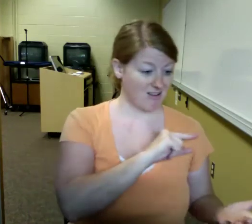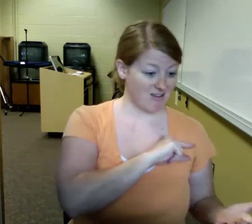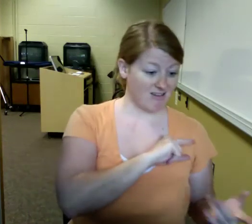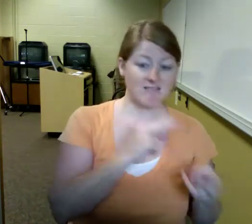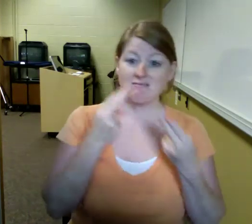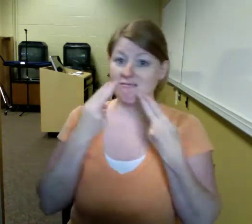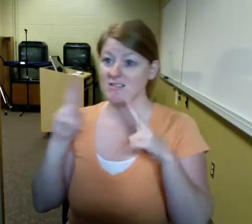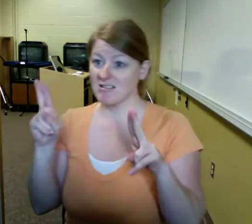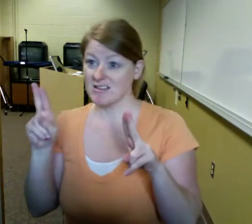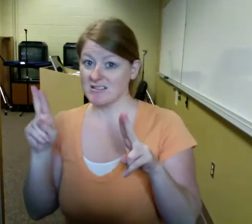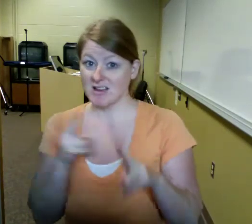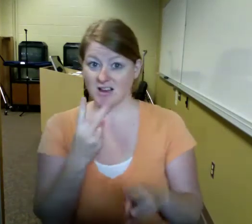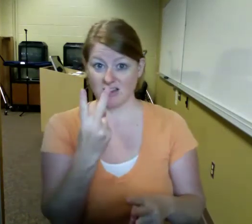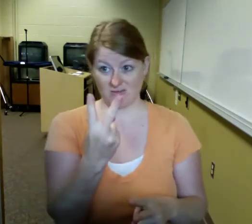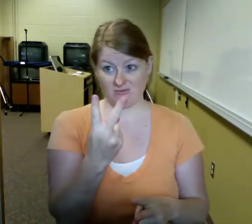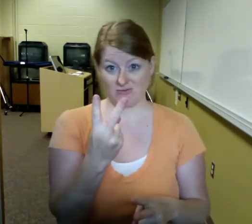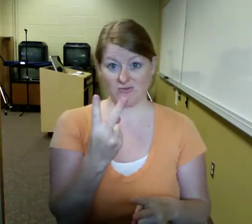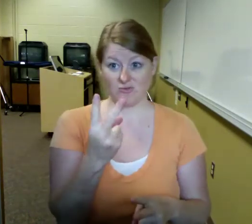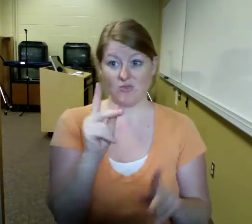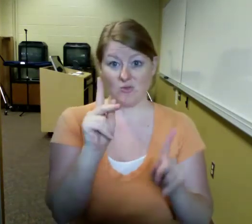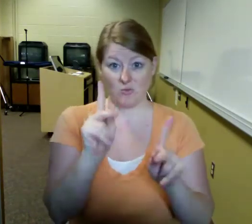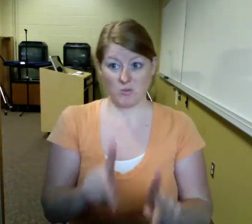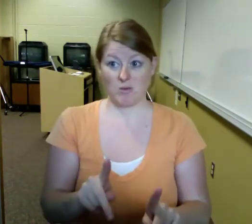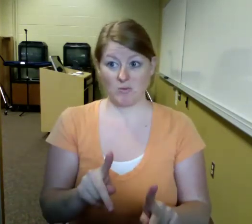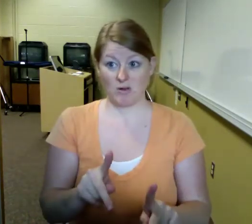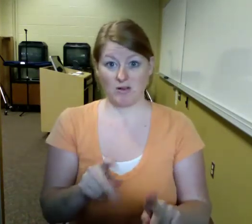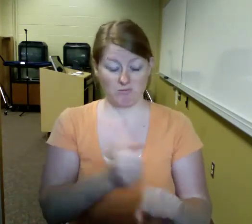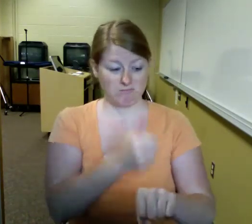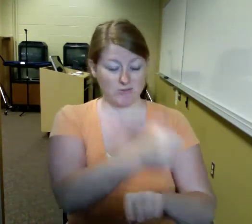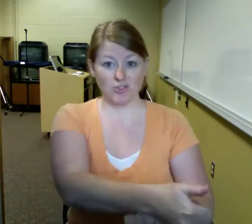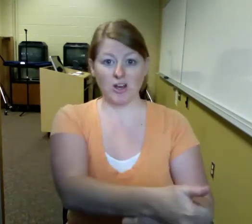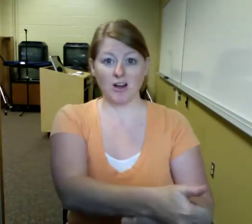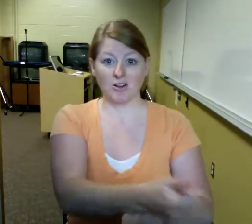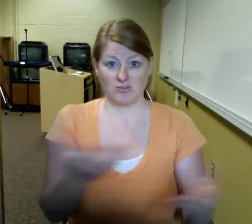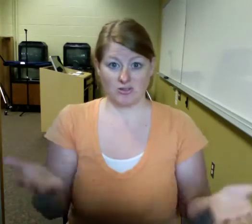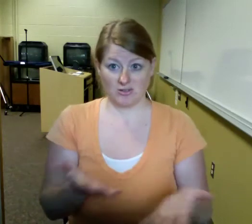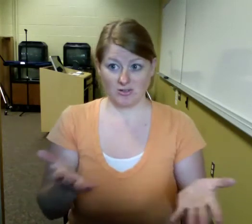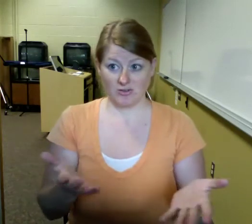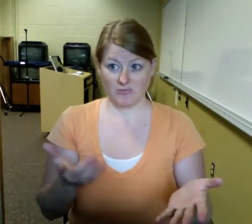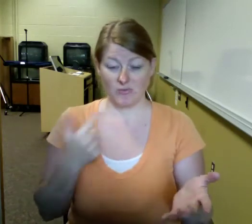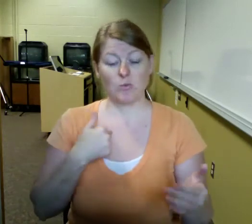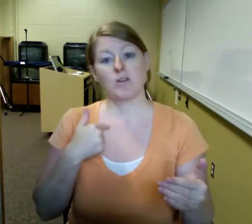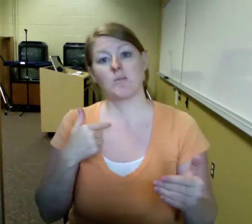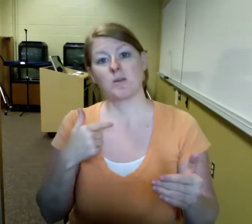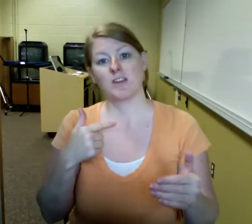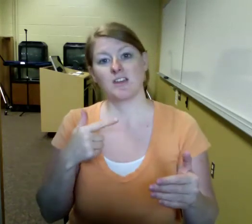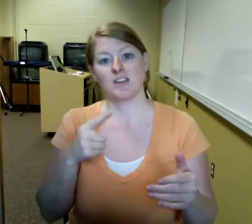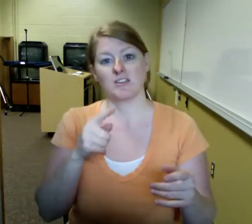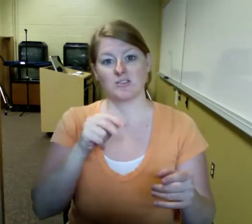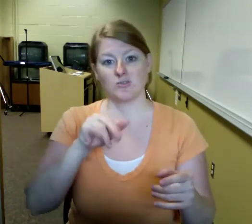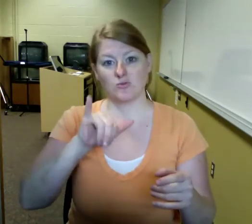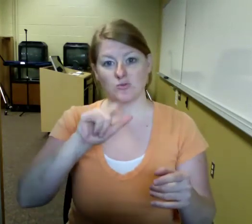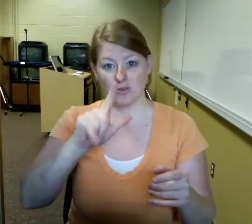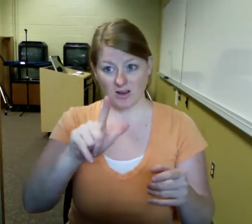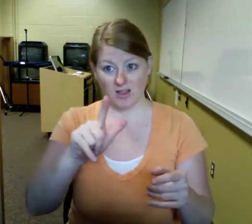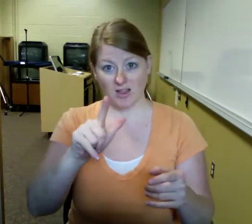two defendants charged in this matter. We have been in trial for several days, and the jury has heard